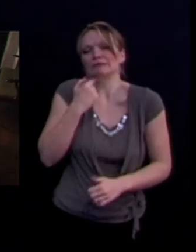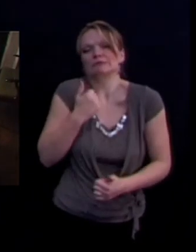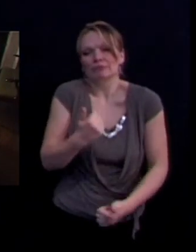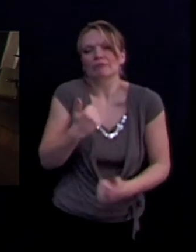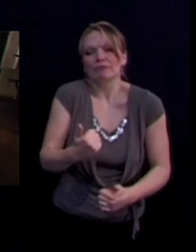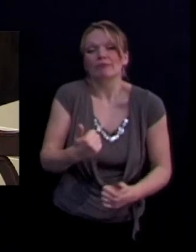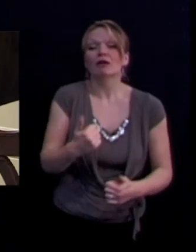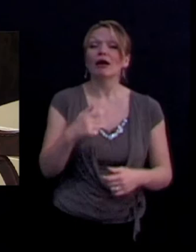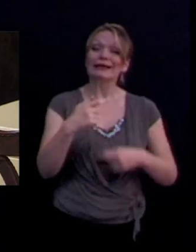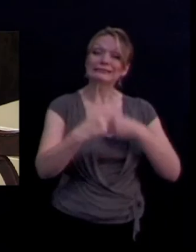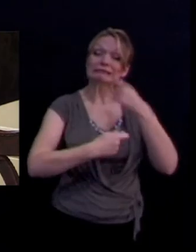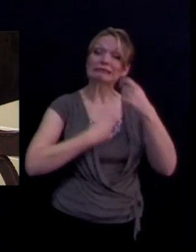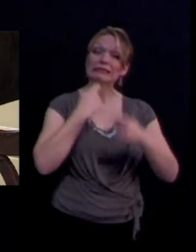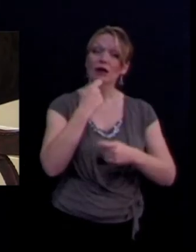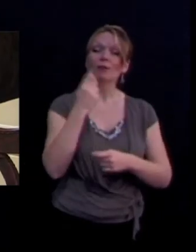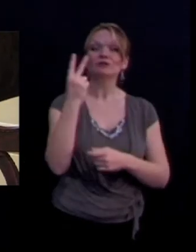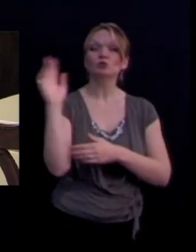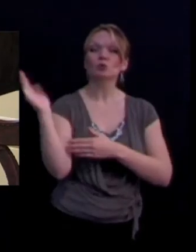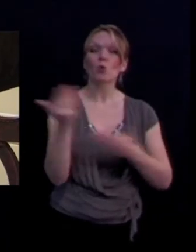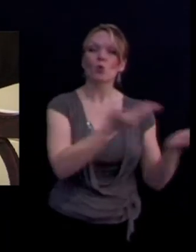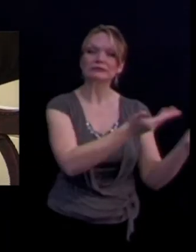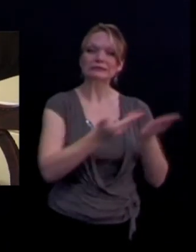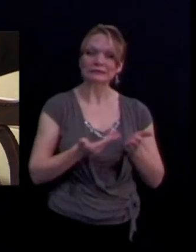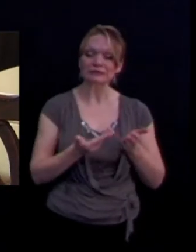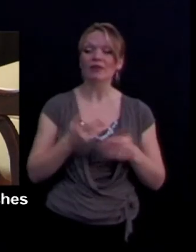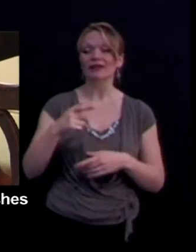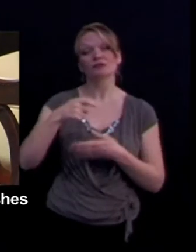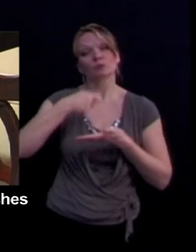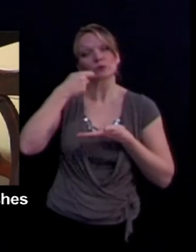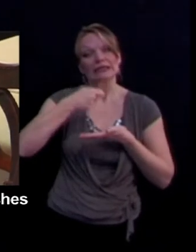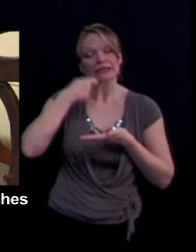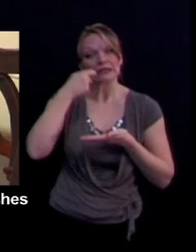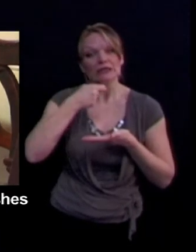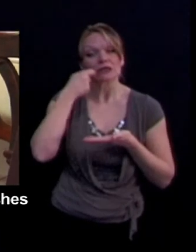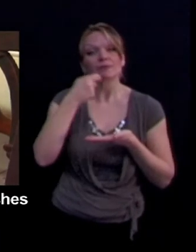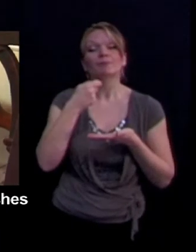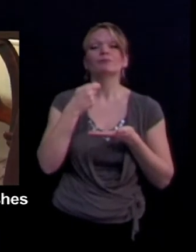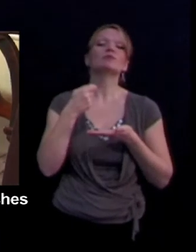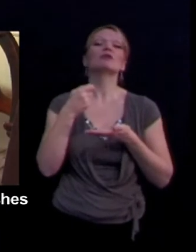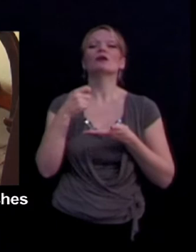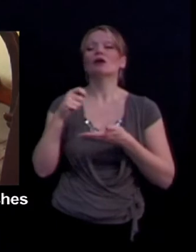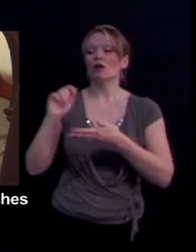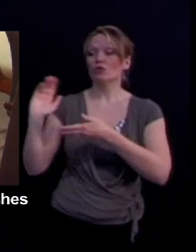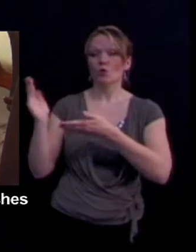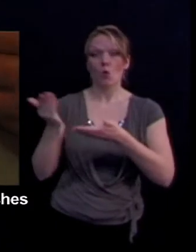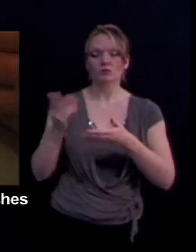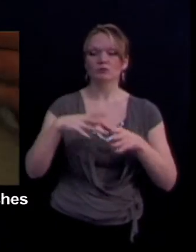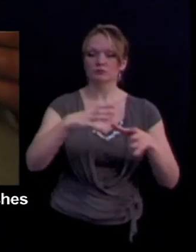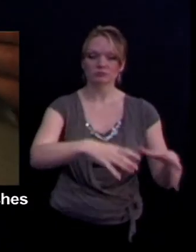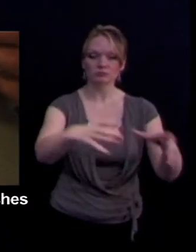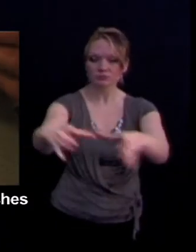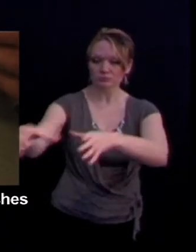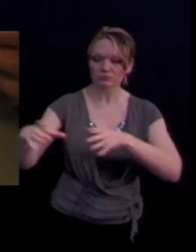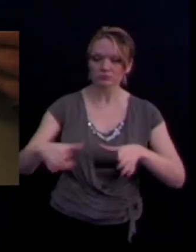usually consisted of 2 main courses, followed by dessert. Each course consisted of several dishes, all placed on the